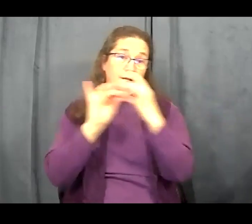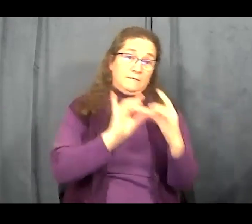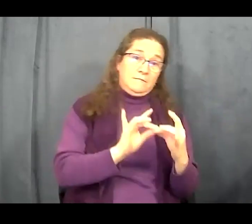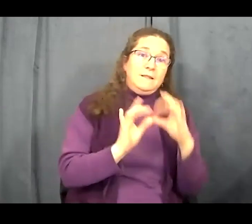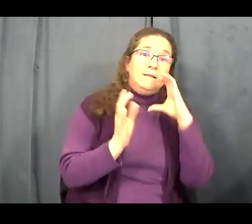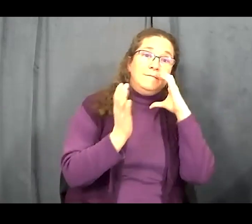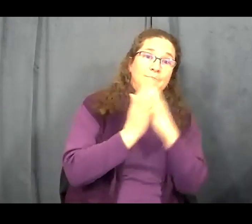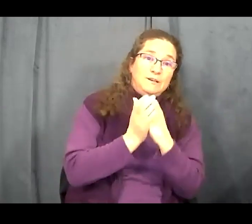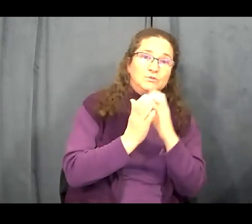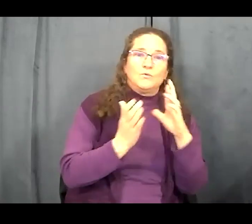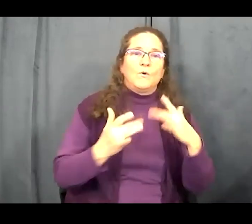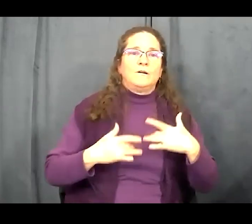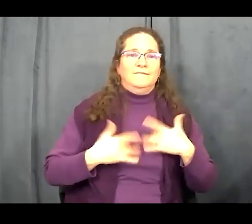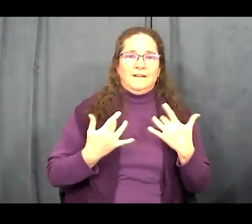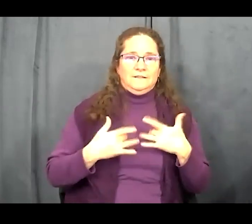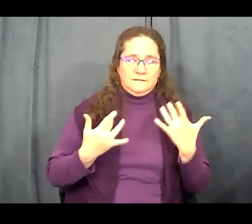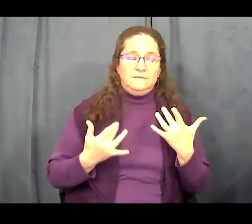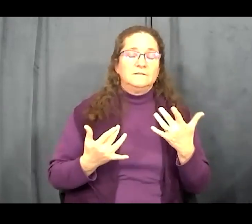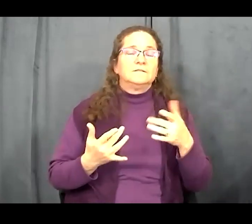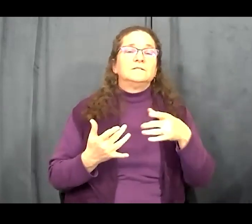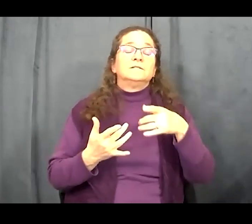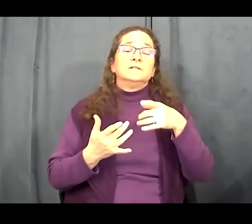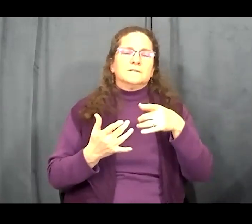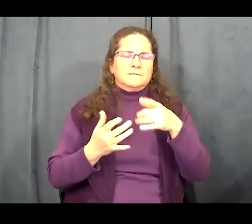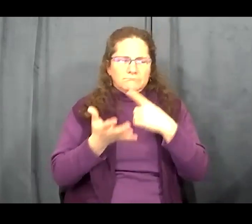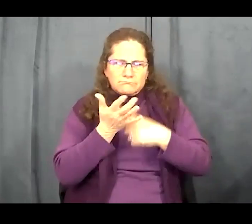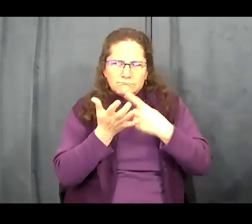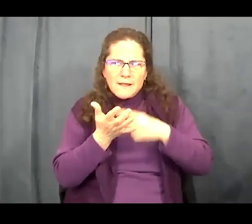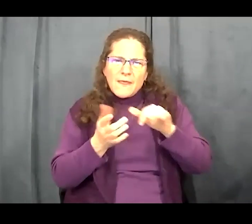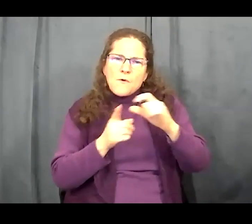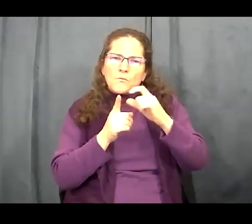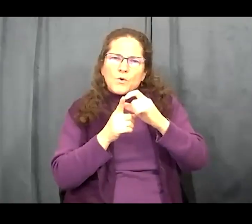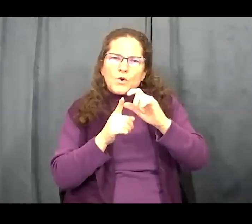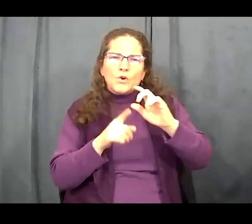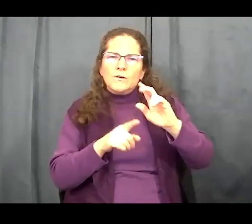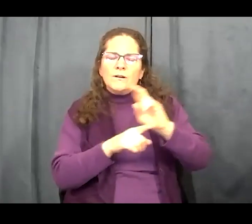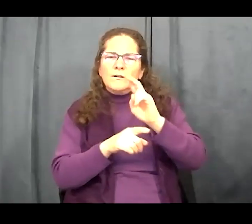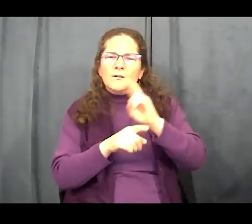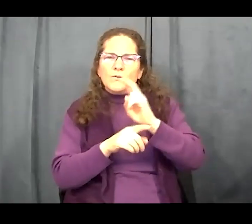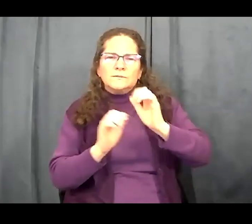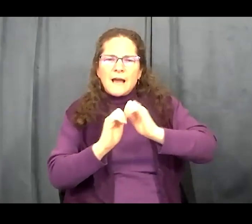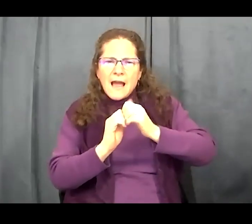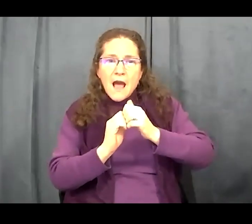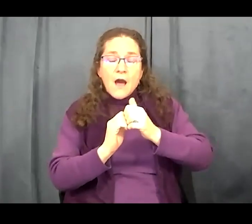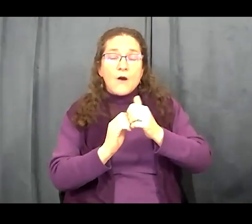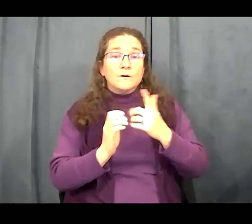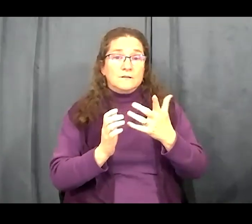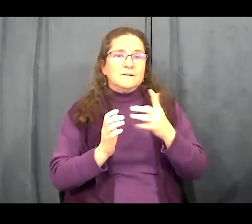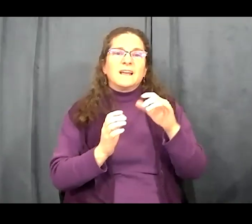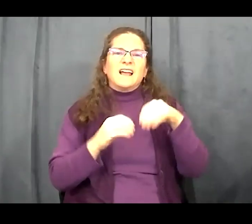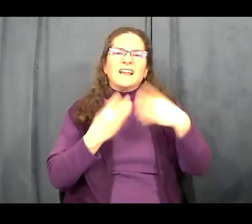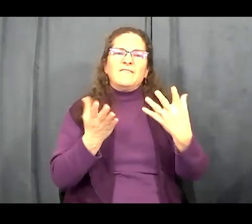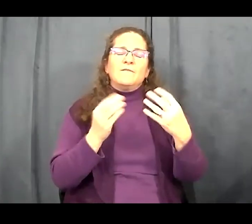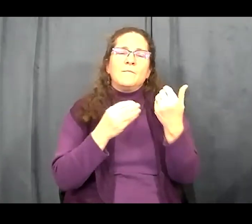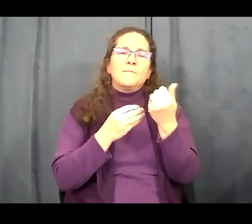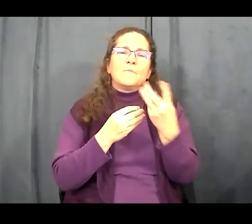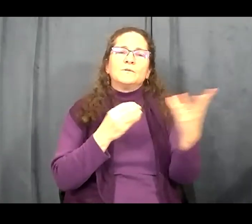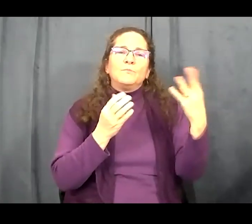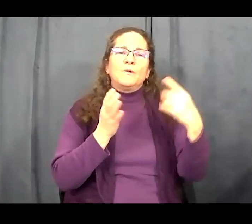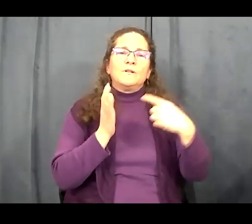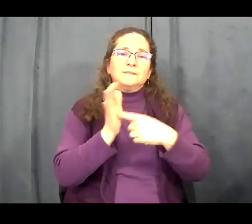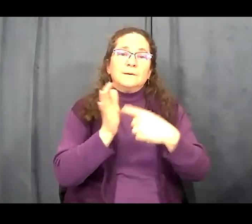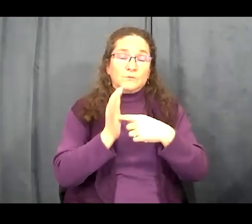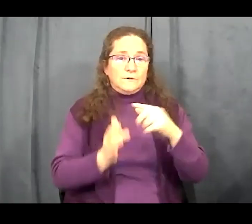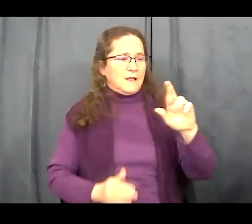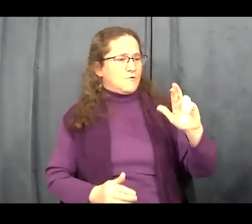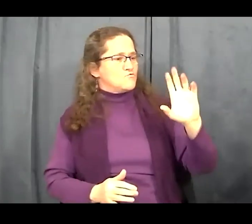referenced. Discuss how the word's being used, and make sure that you do multiple points of exposure, such as the word run. It can mean to run across the room,